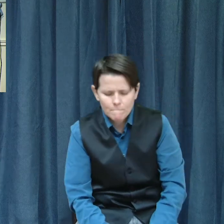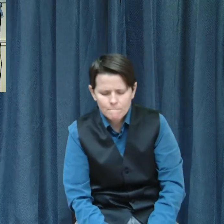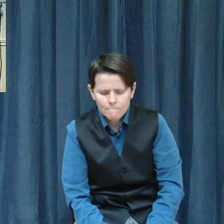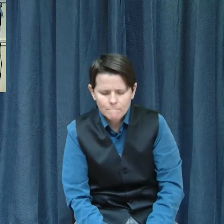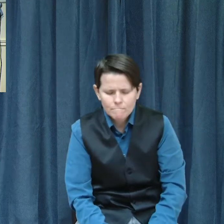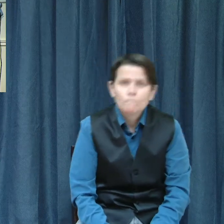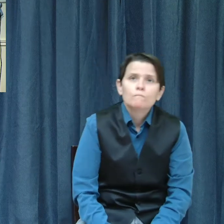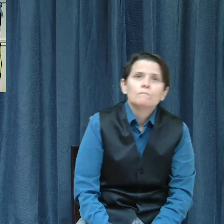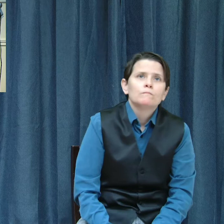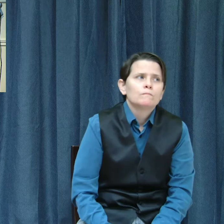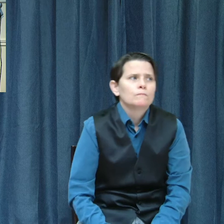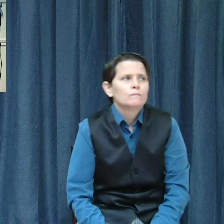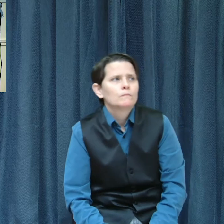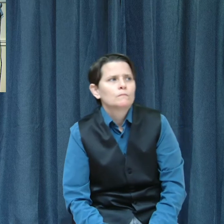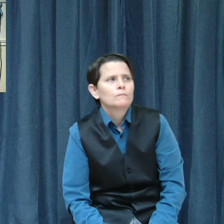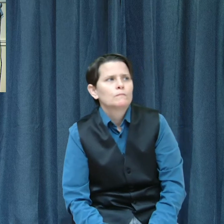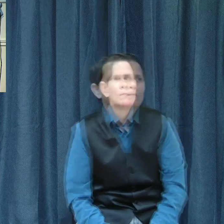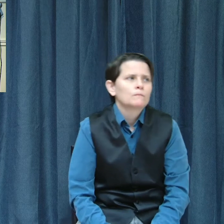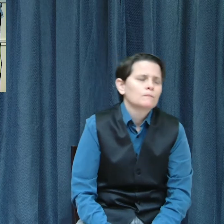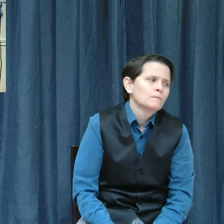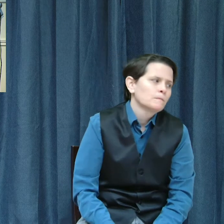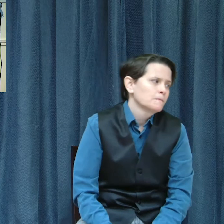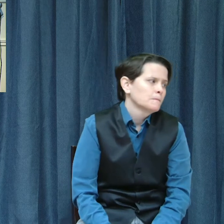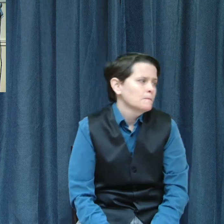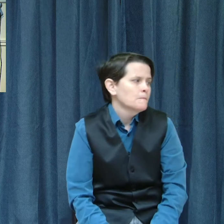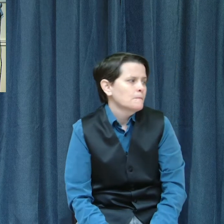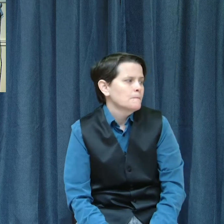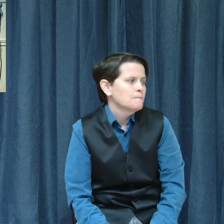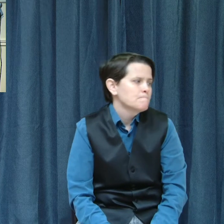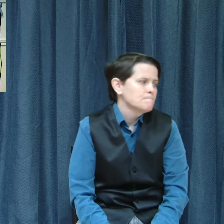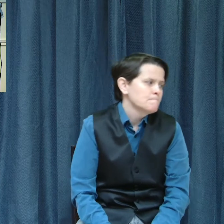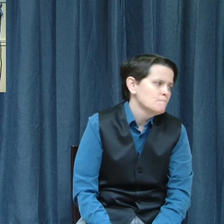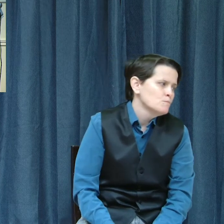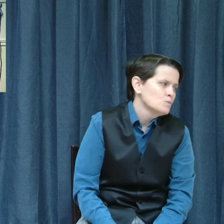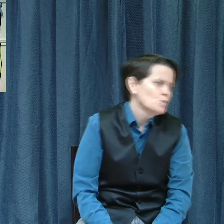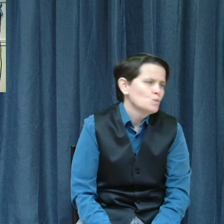Has fallen so hard upon you,